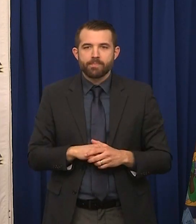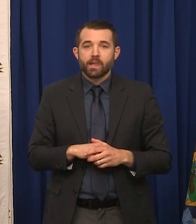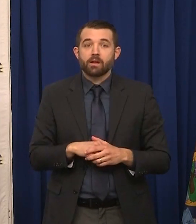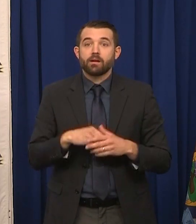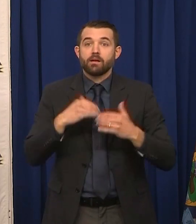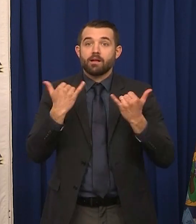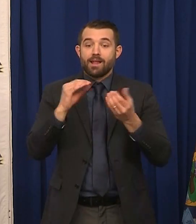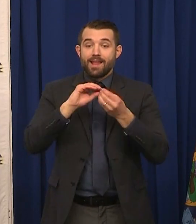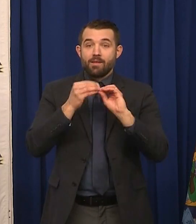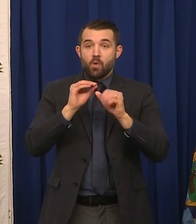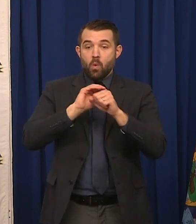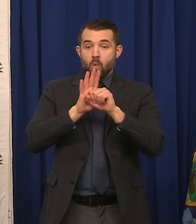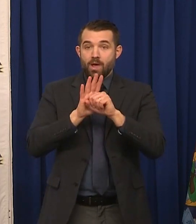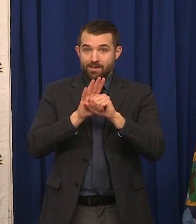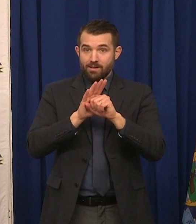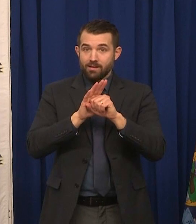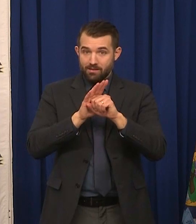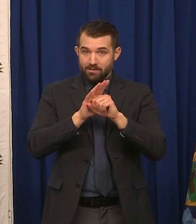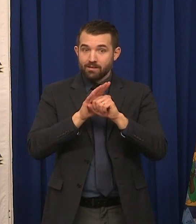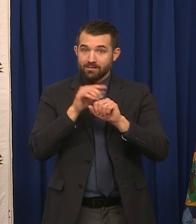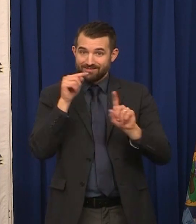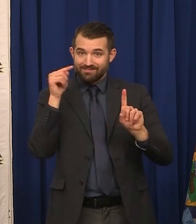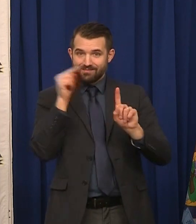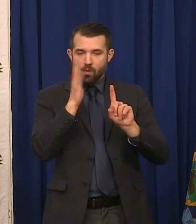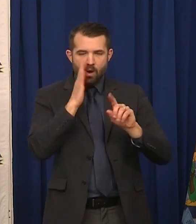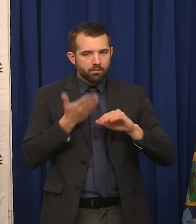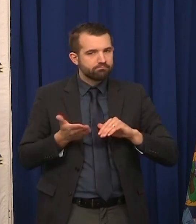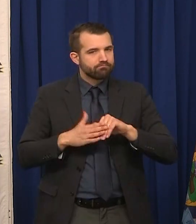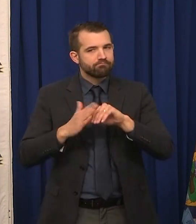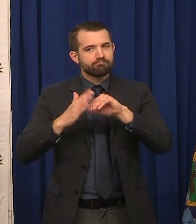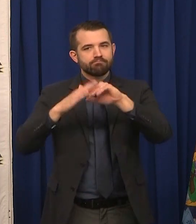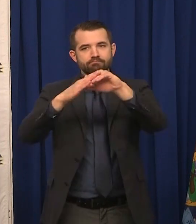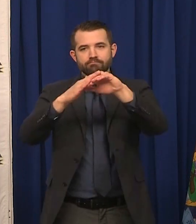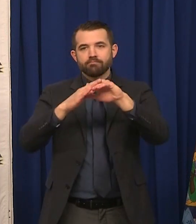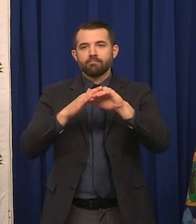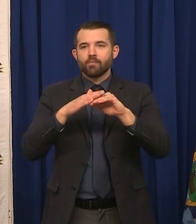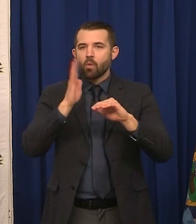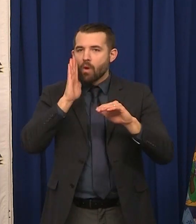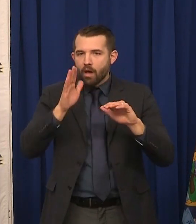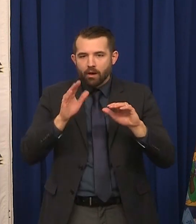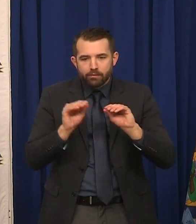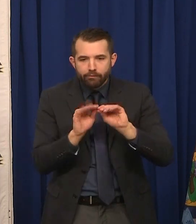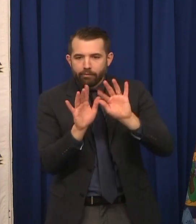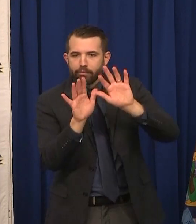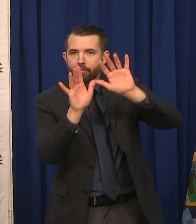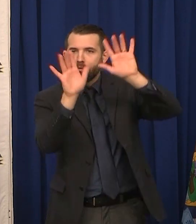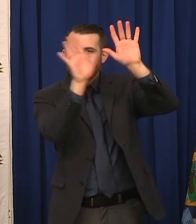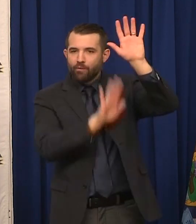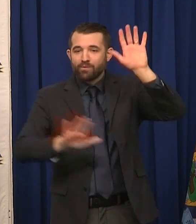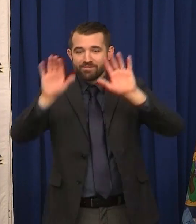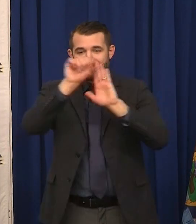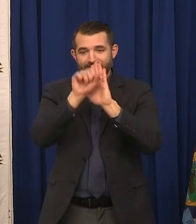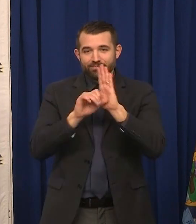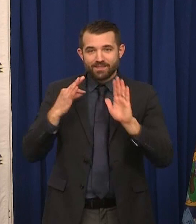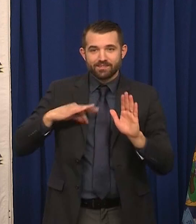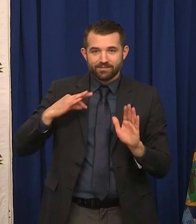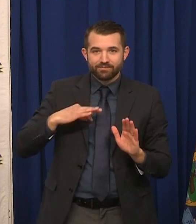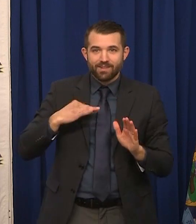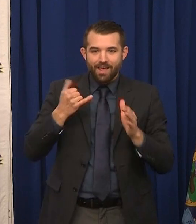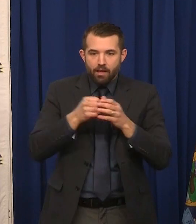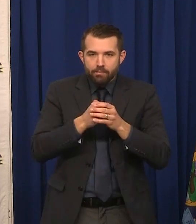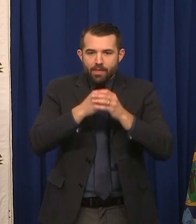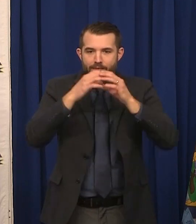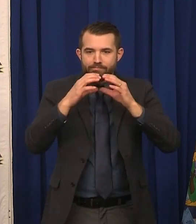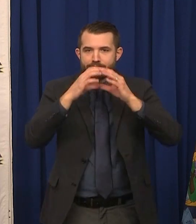Maine will increase. We know that it will spread both geographically and in number. So one of the things that we are trying to do